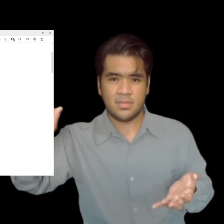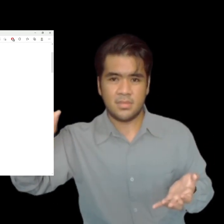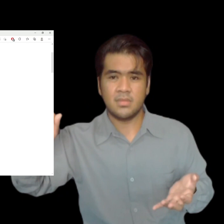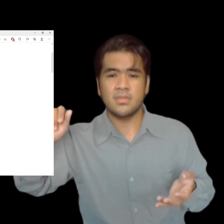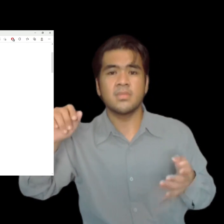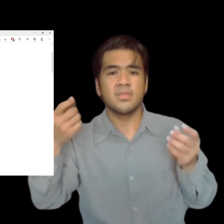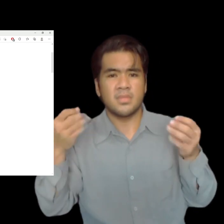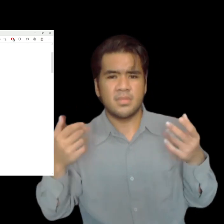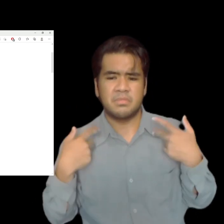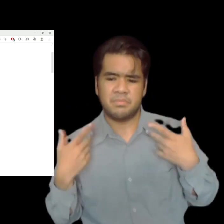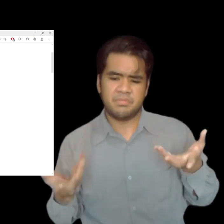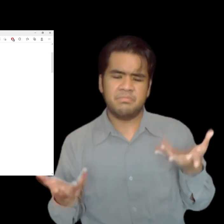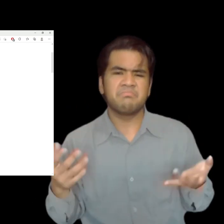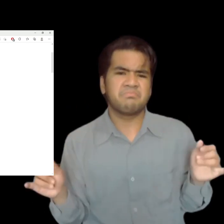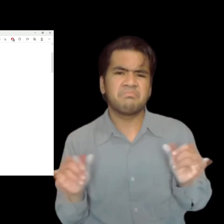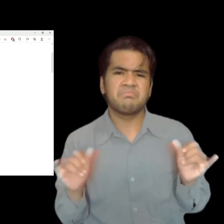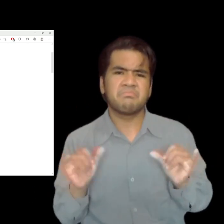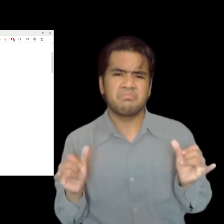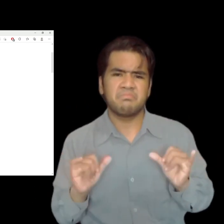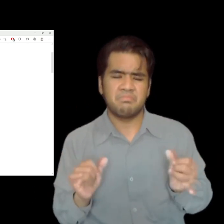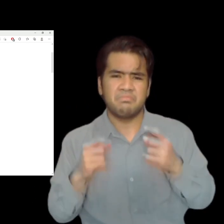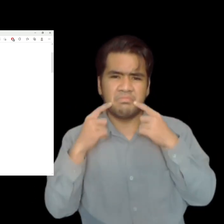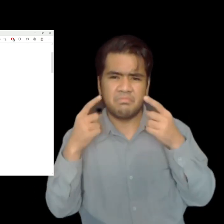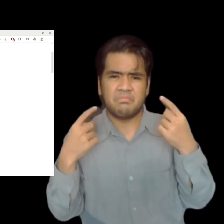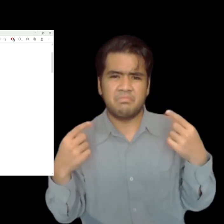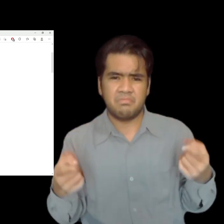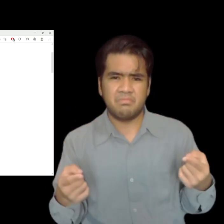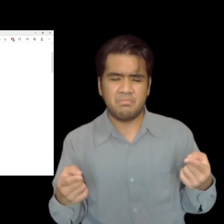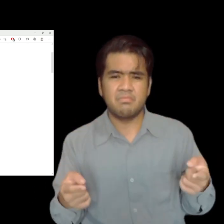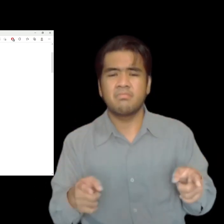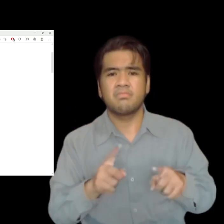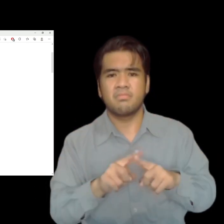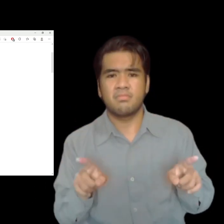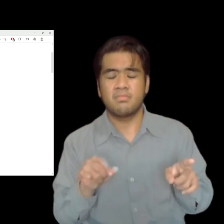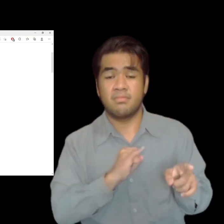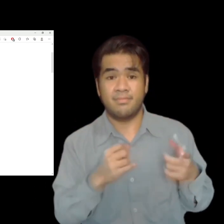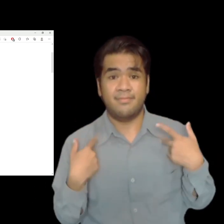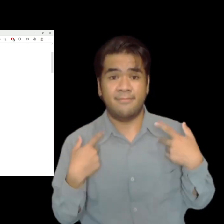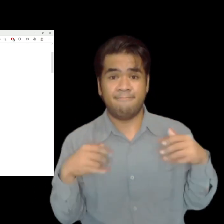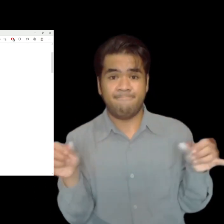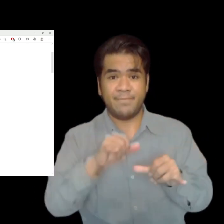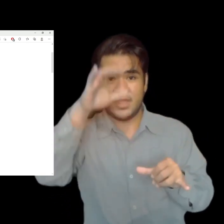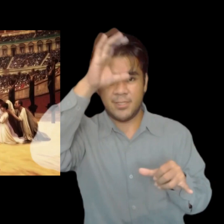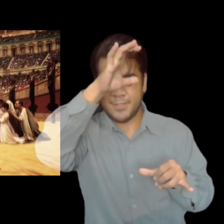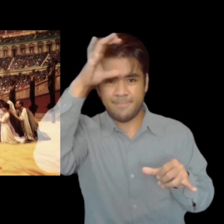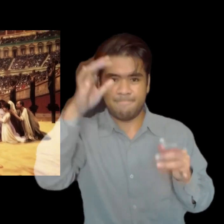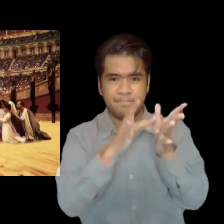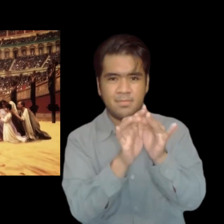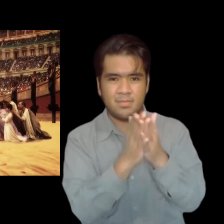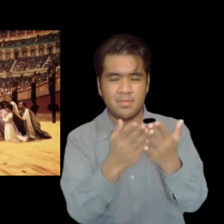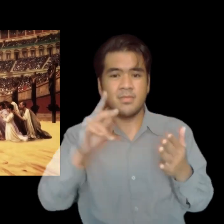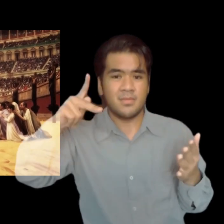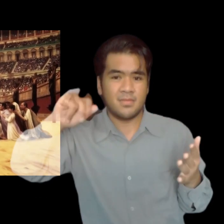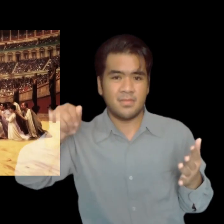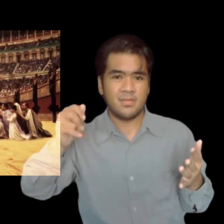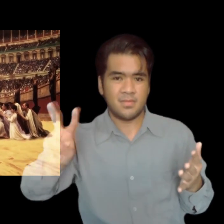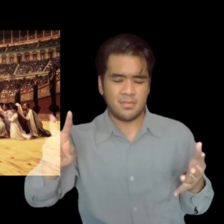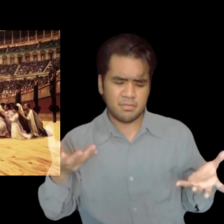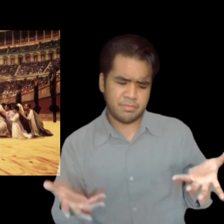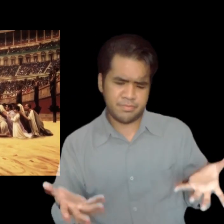verse with the Geneva Bible, and it's exactly the same as the King James Version. Many people have laid down their lives just so that we could read